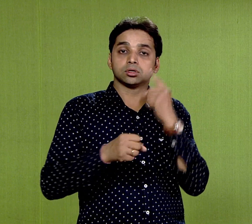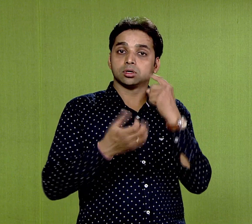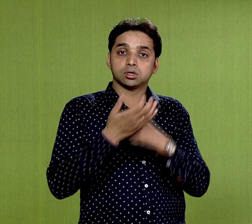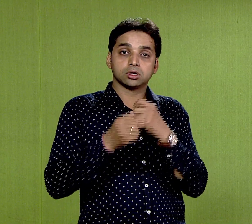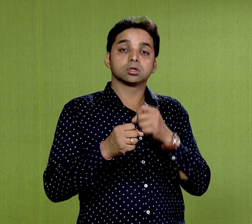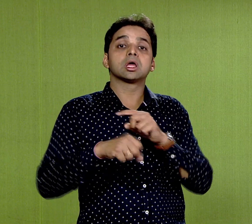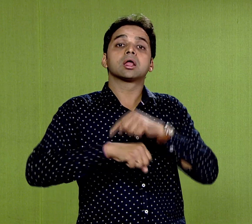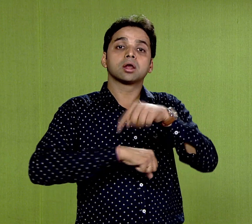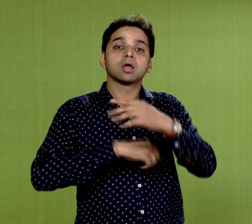Mansoor,